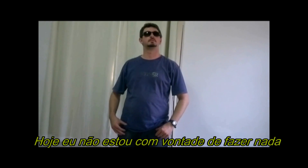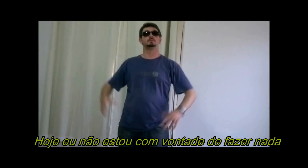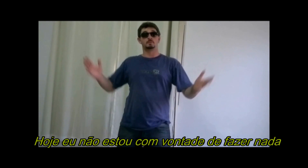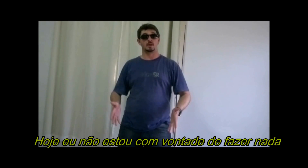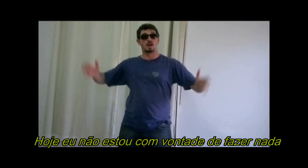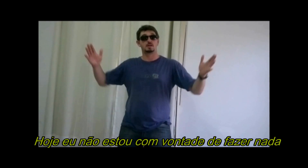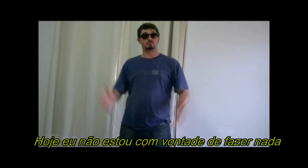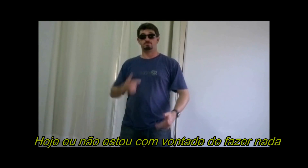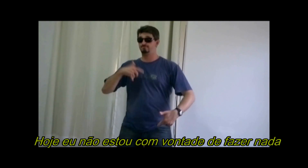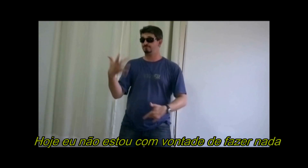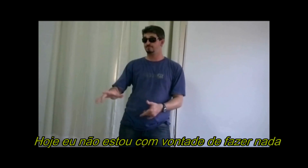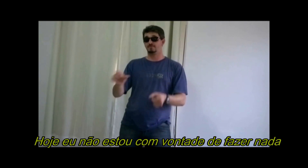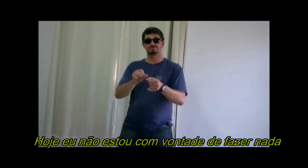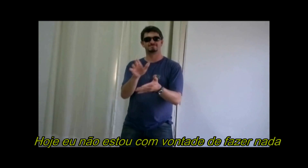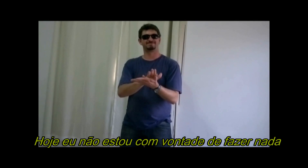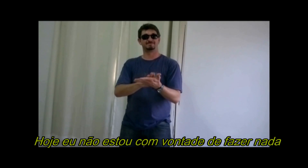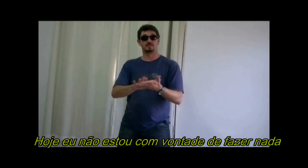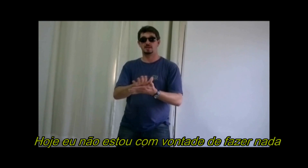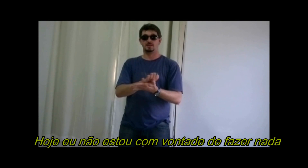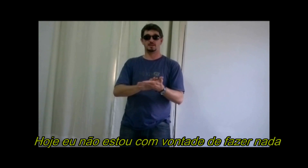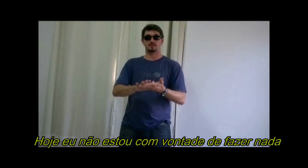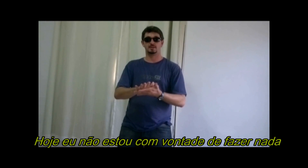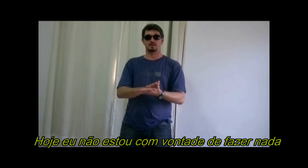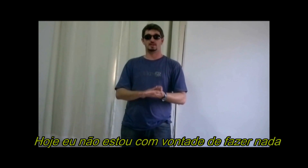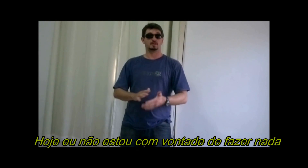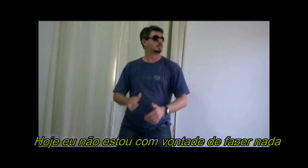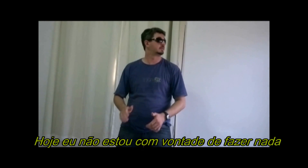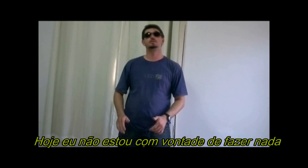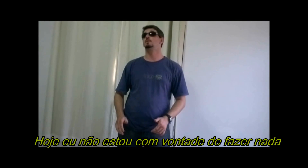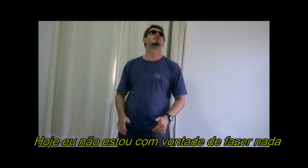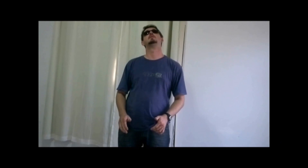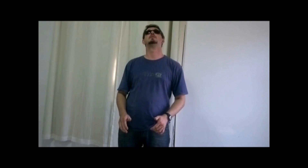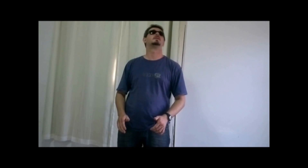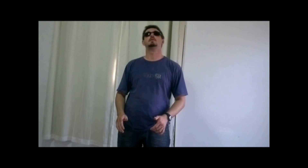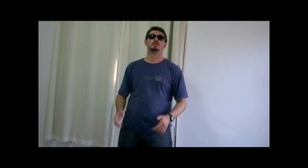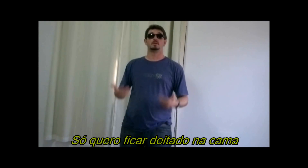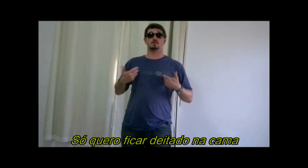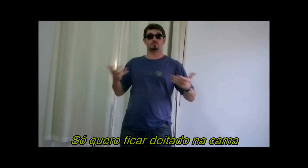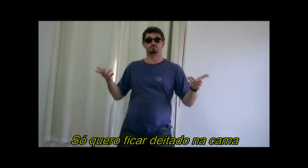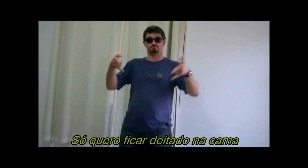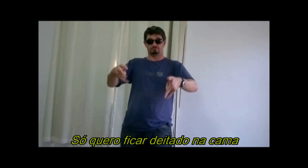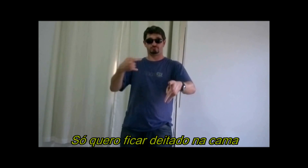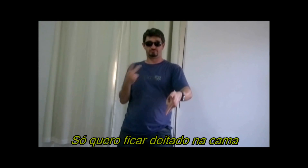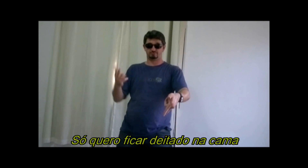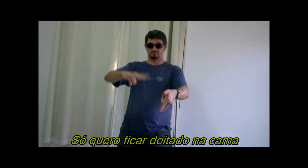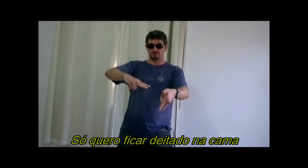Today I don't feel like doing anything. I just wanna lay in